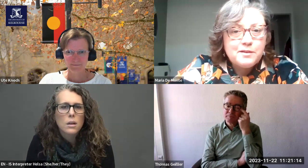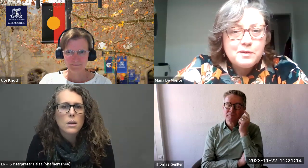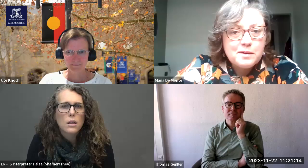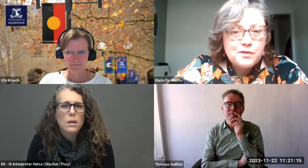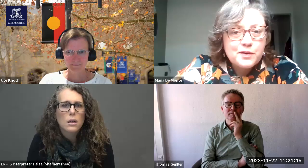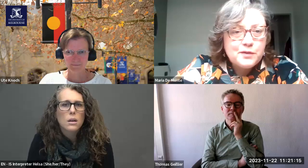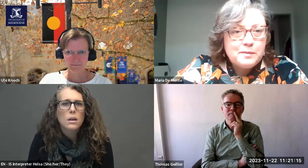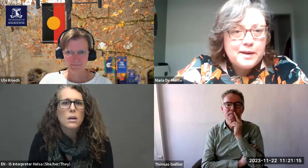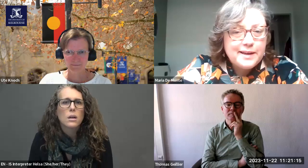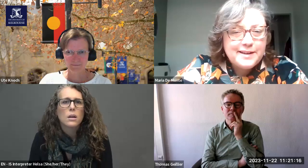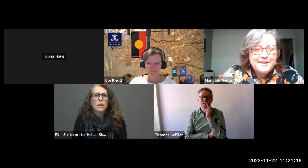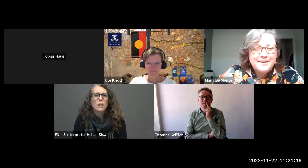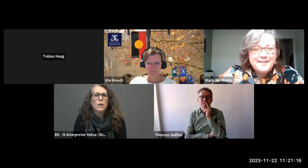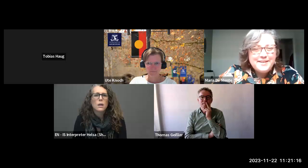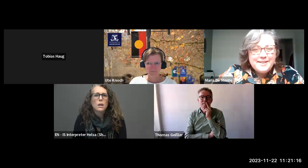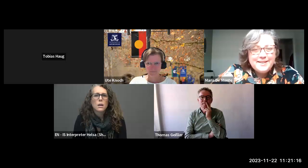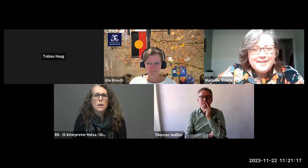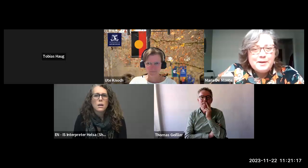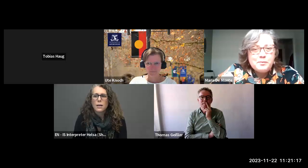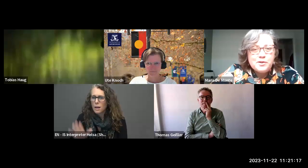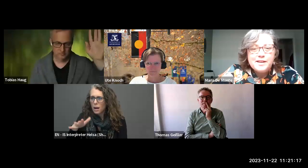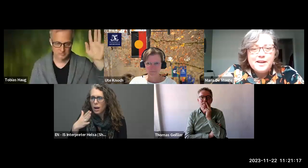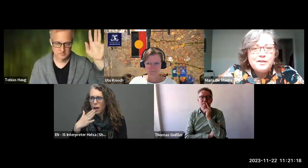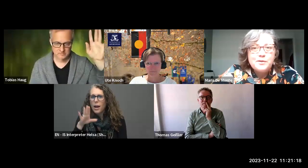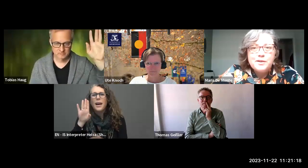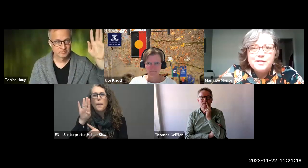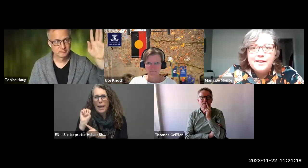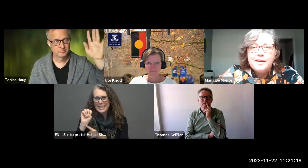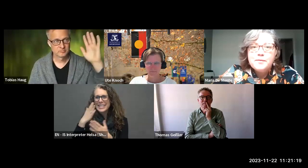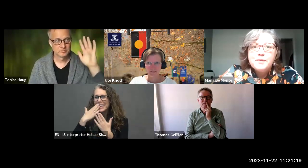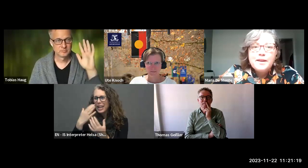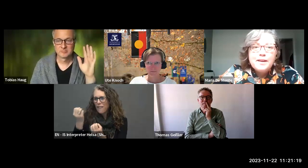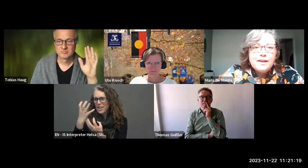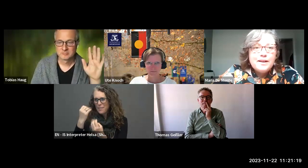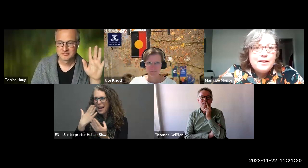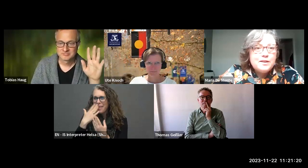Nancy, thank you very much for your feedback. We appreciate having you here today.